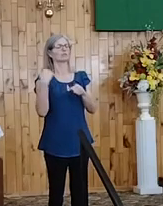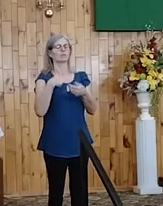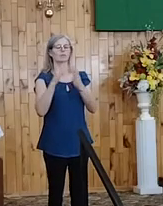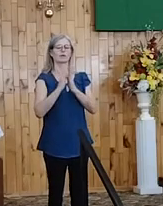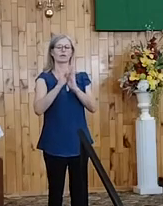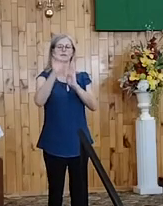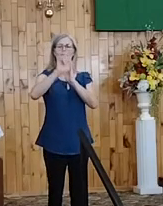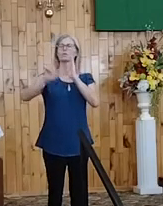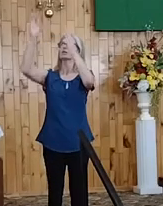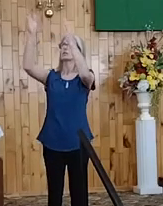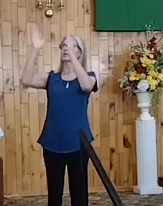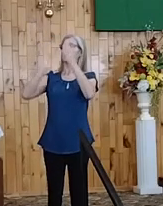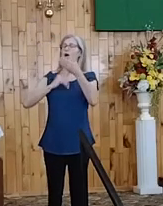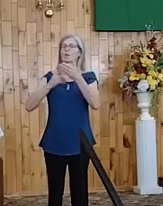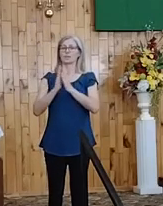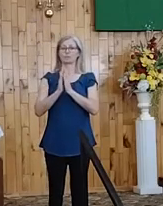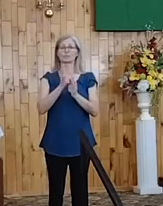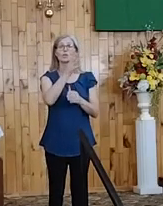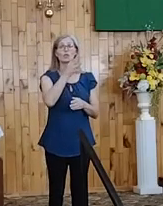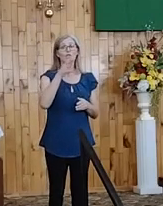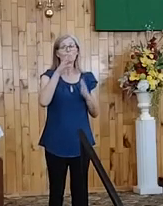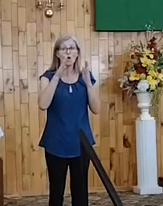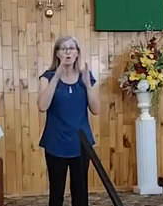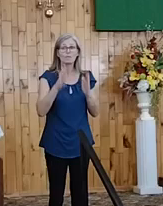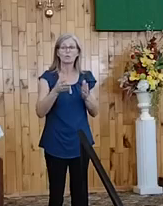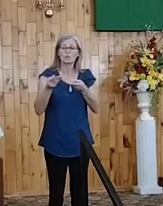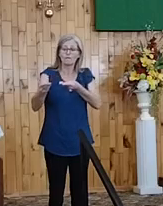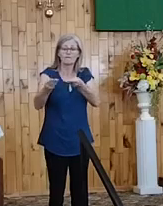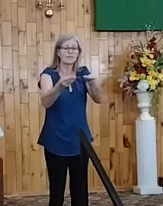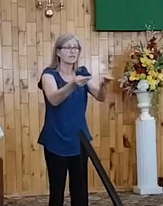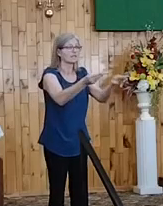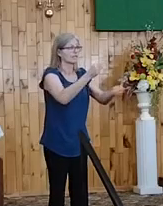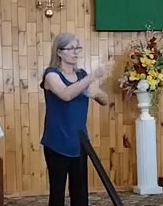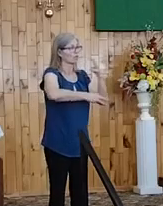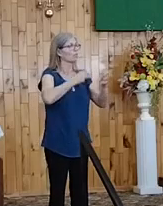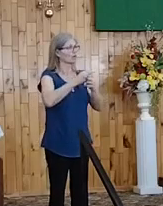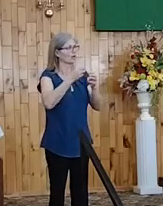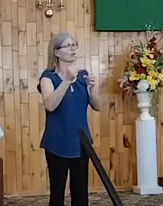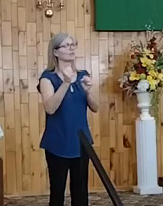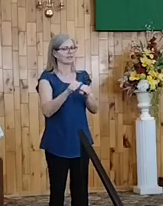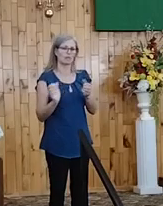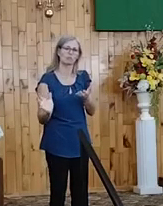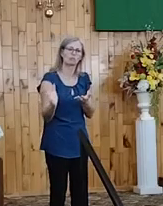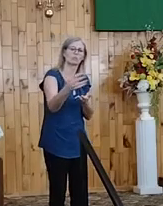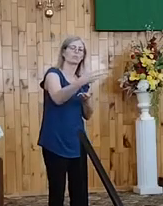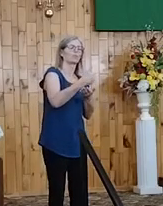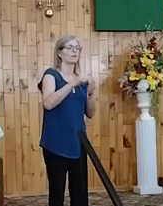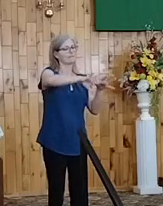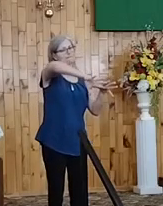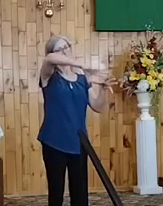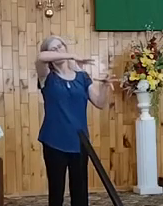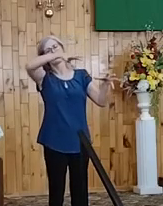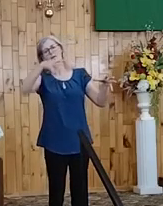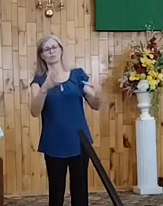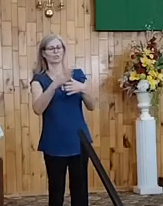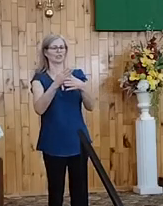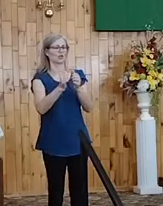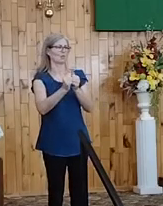prayer. That the farmers and ranchers who feed the world reap a bountiful harvest and share it with the